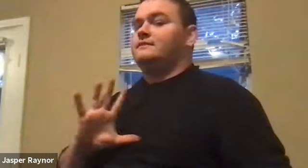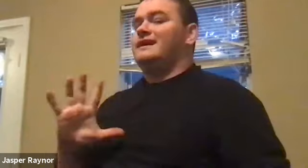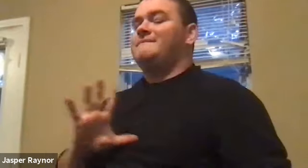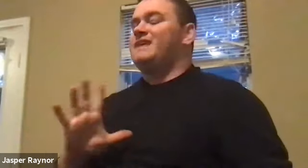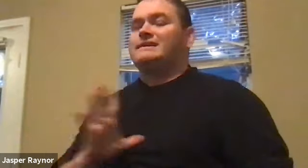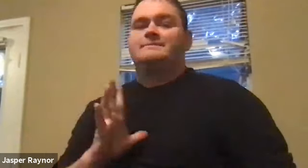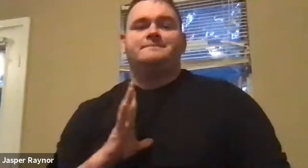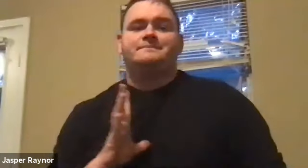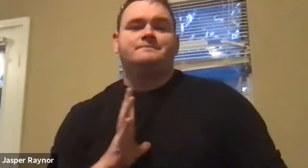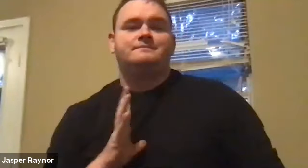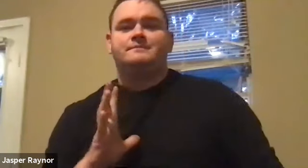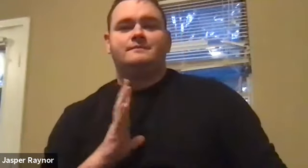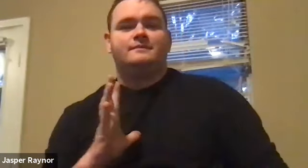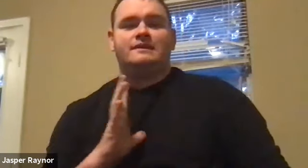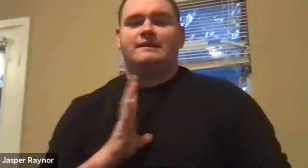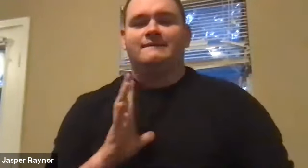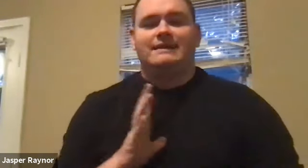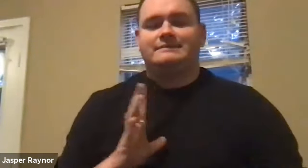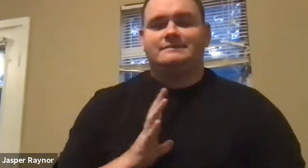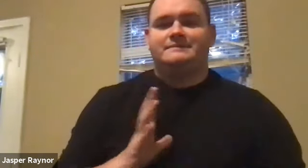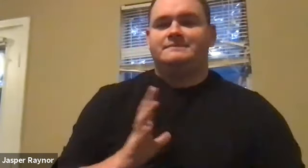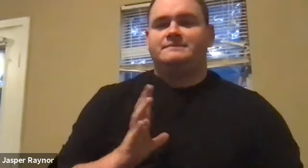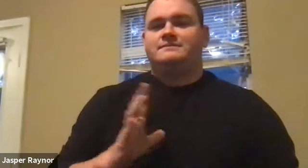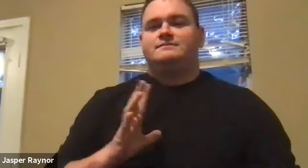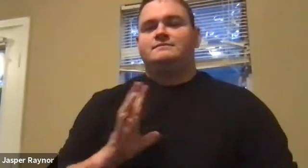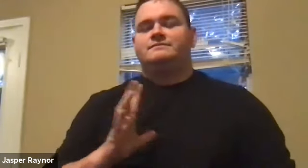I'm fine. I'm fine.